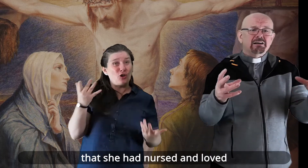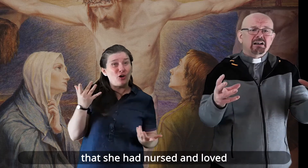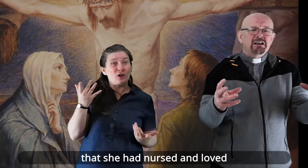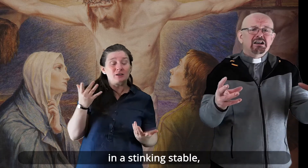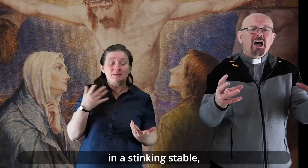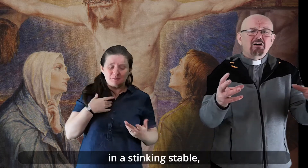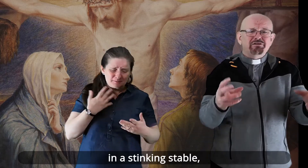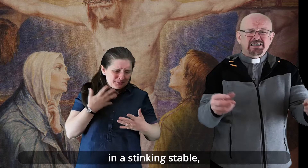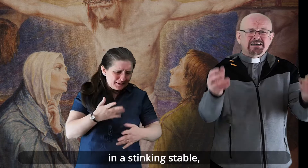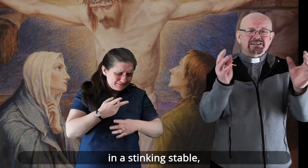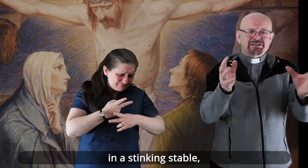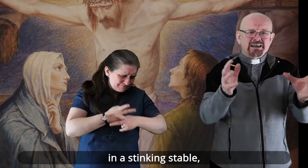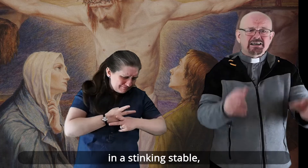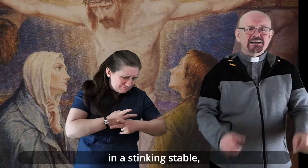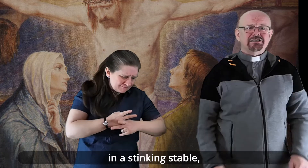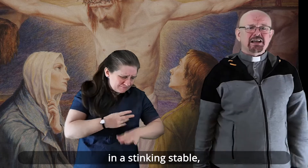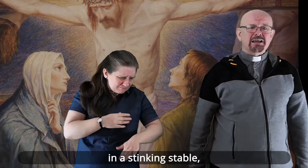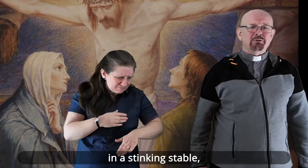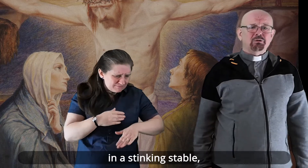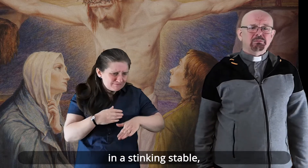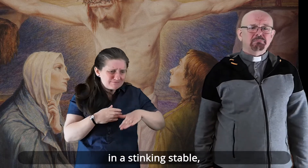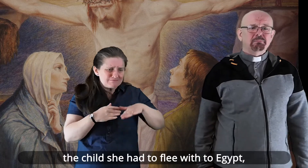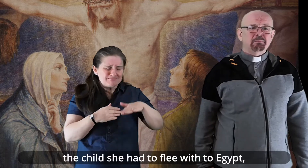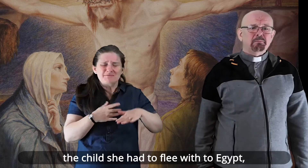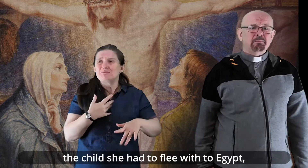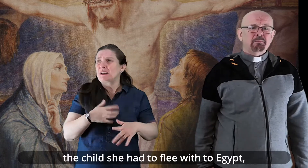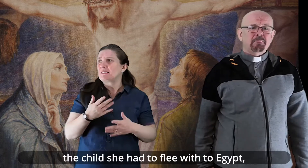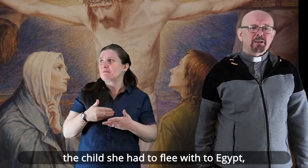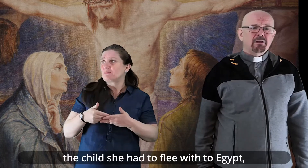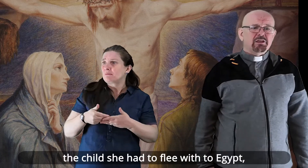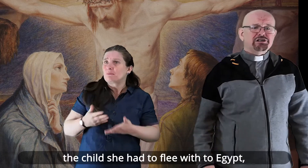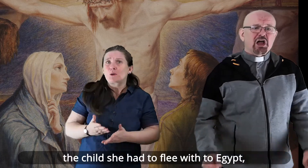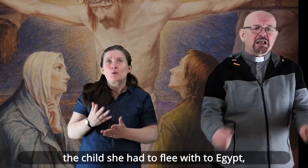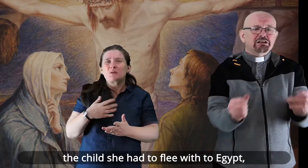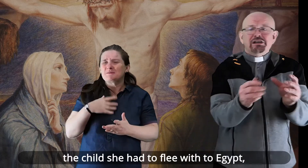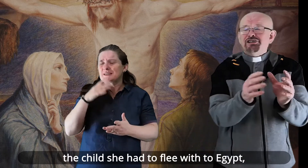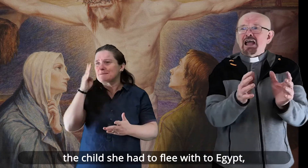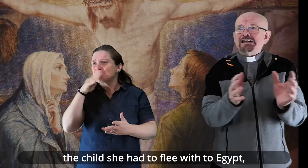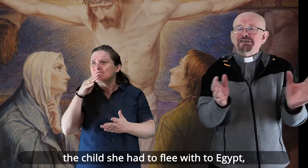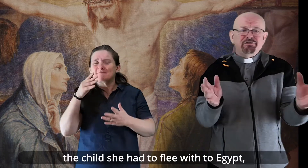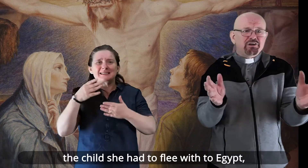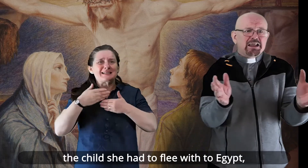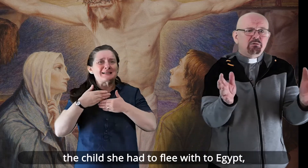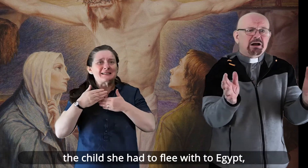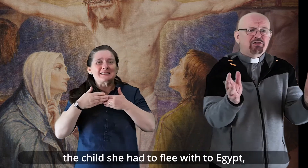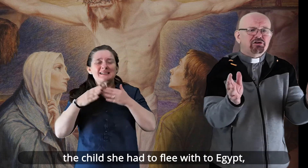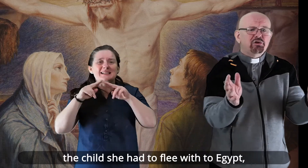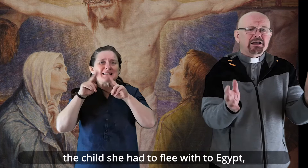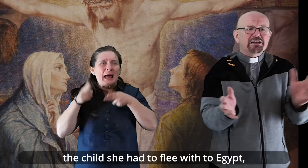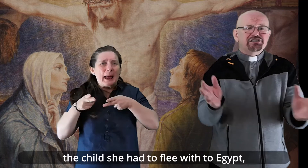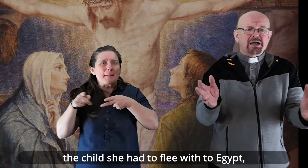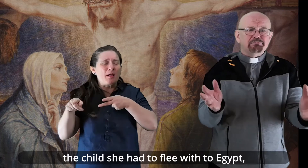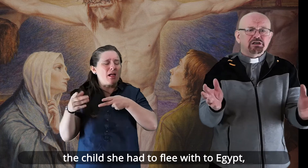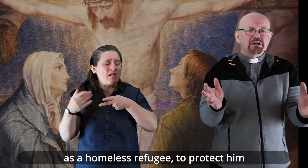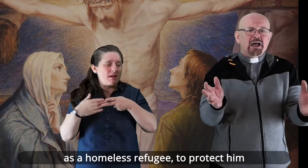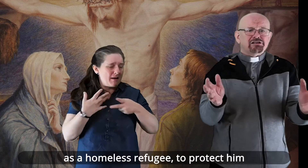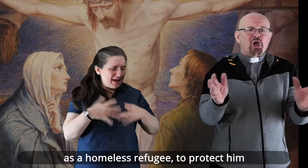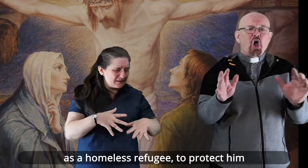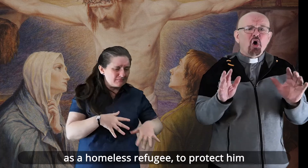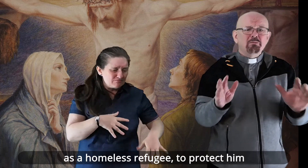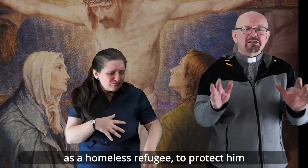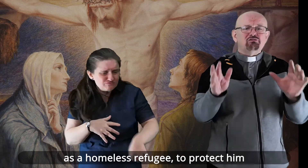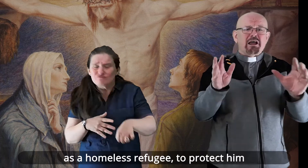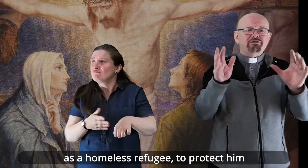and loved in a stinking stable, the child she had to flee with to Egypt as